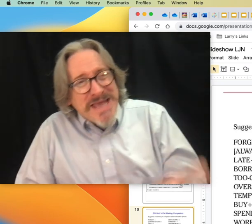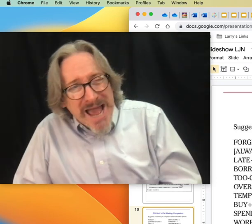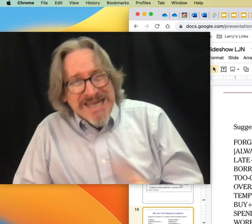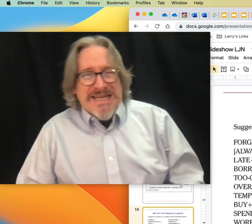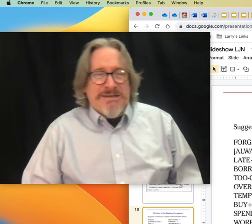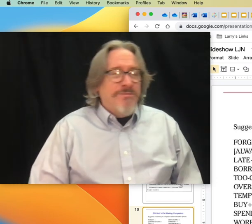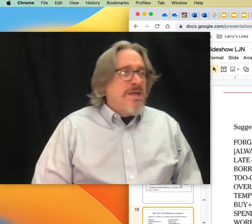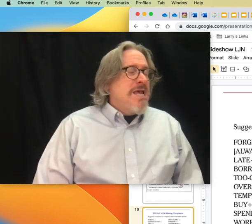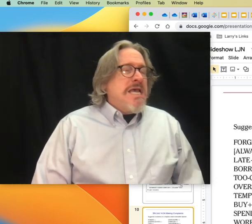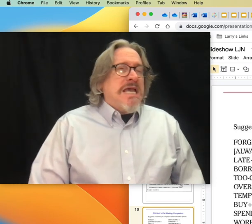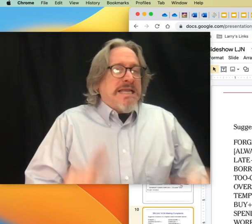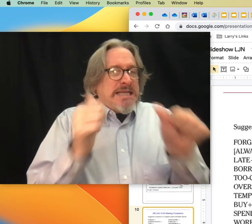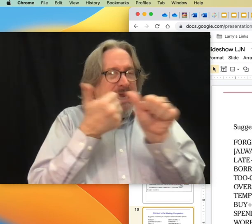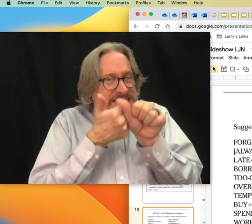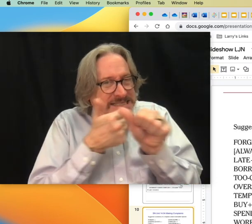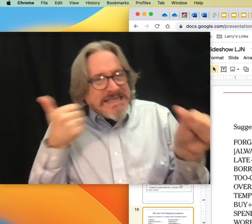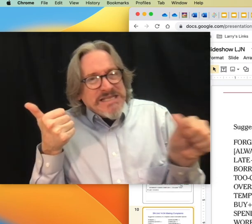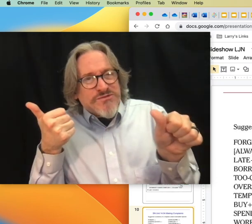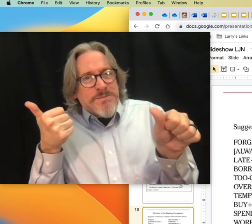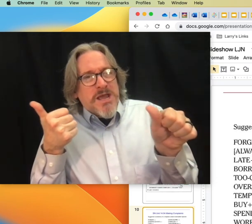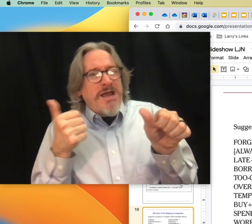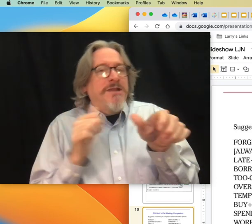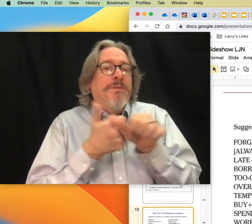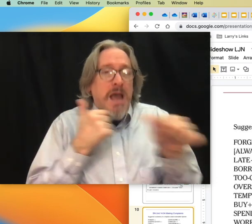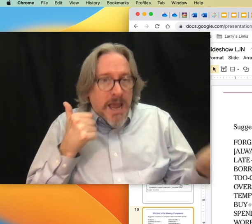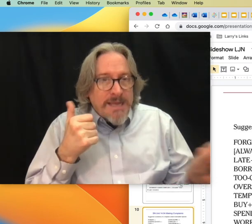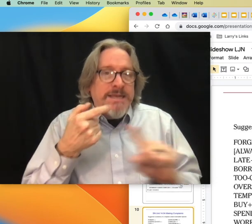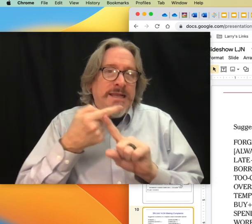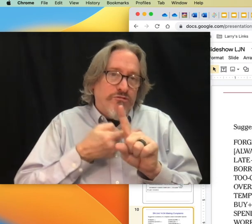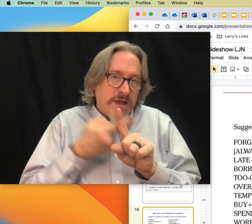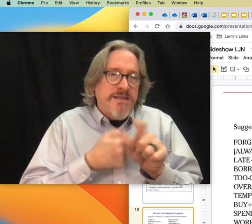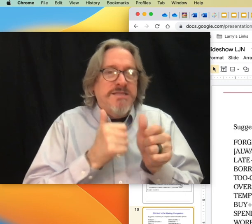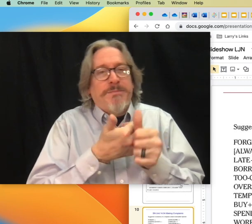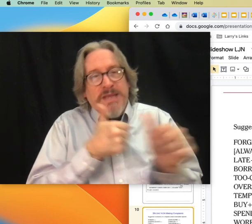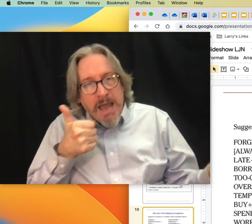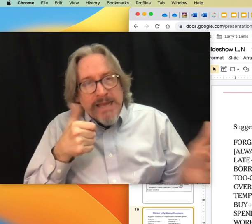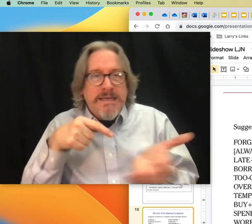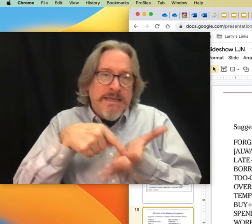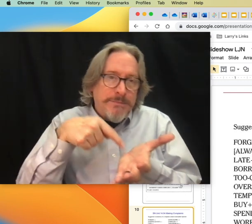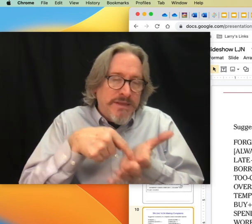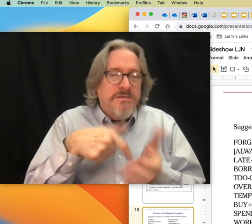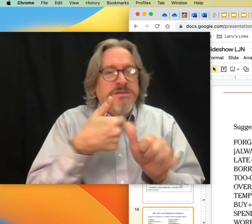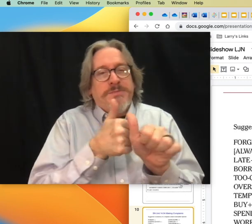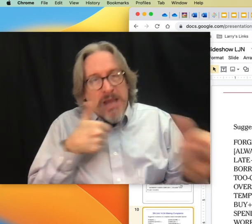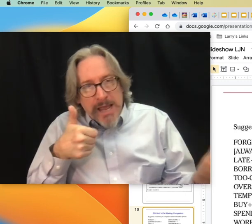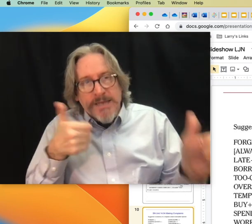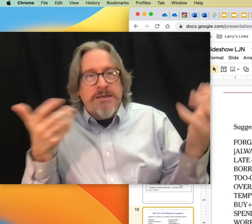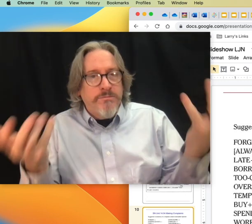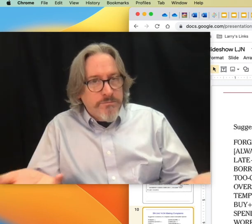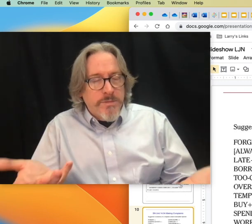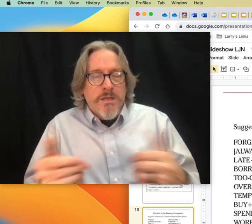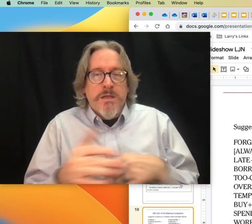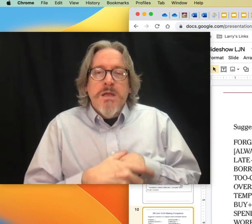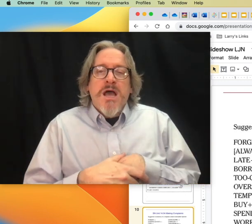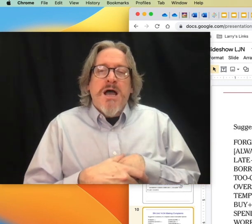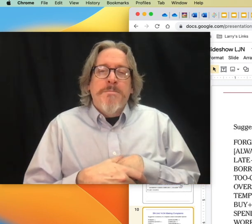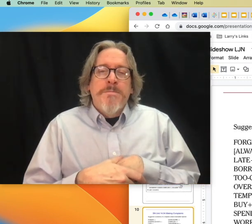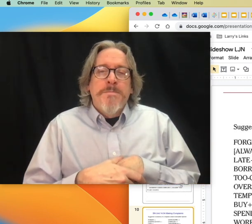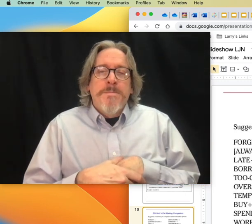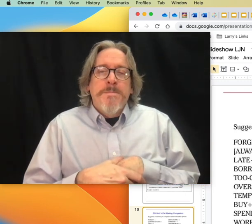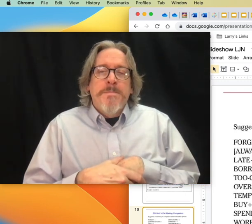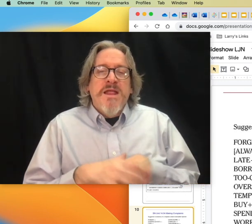Be behind in. I see this for behind in rent, behind in bills, behind.